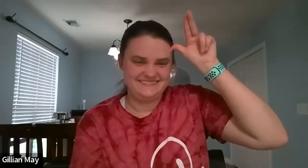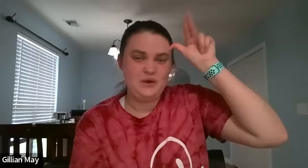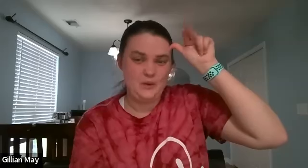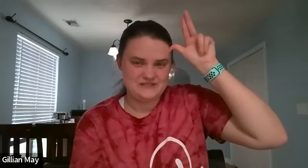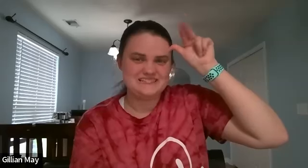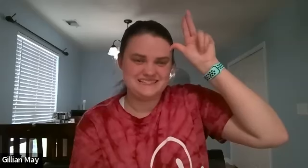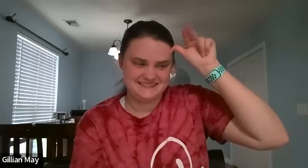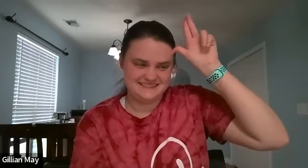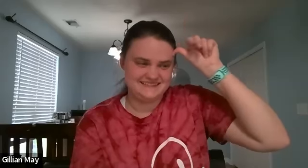Horse.